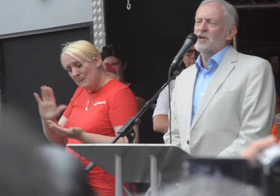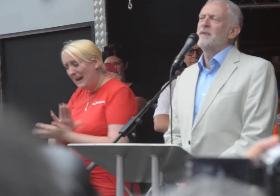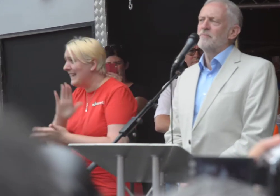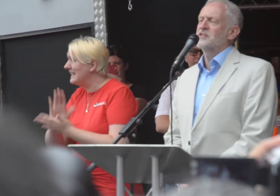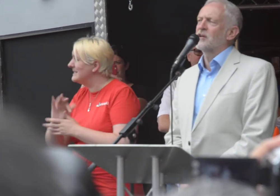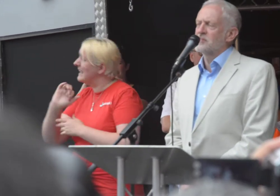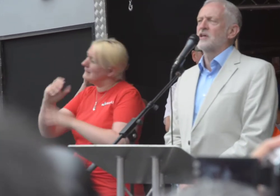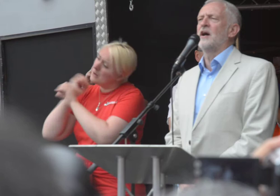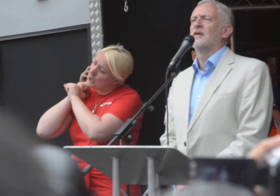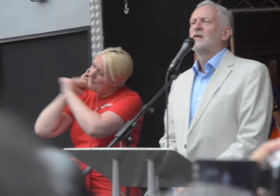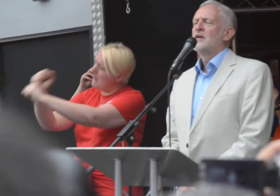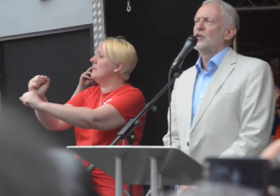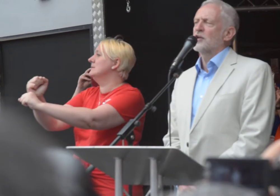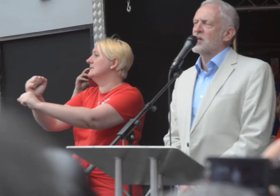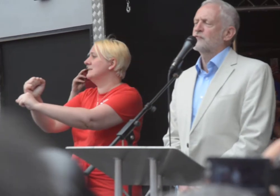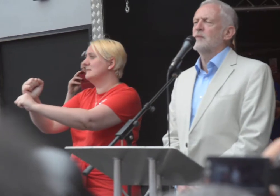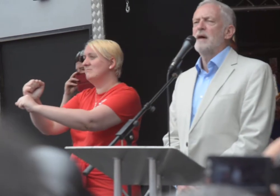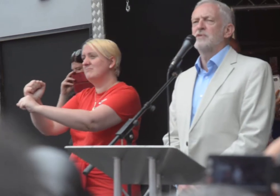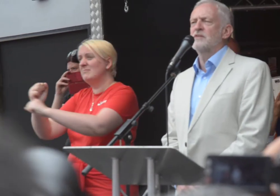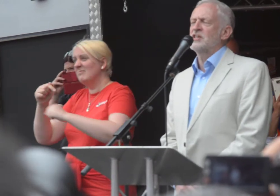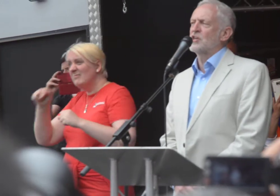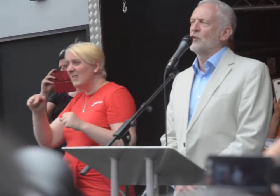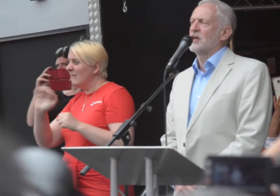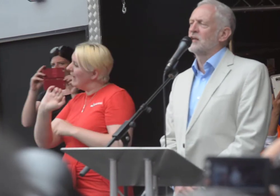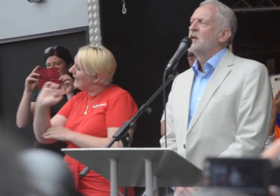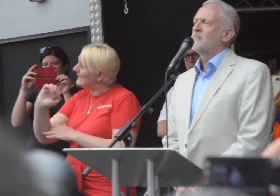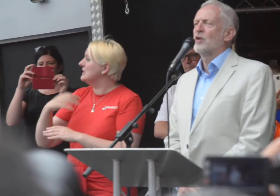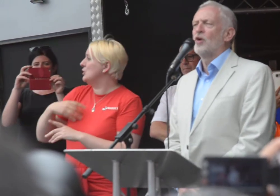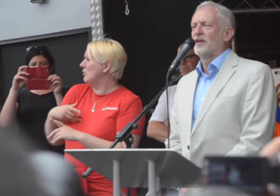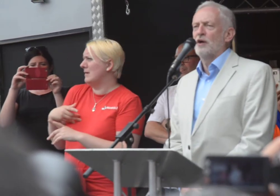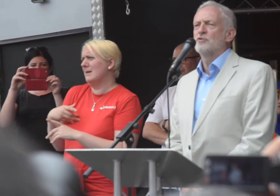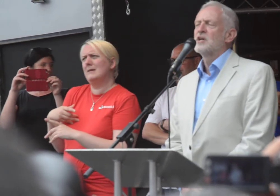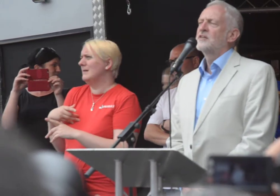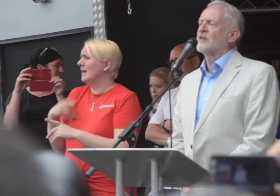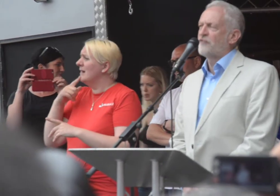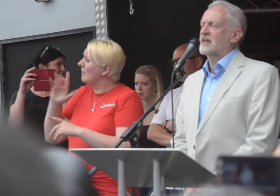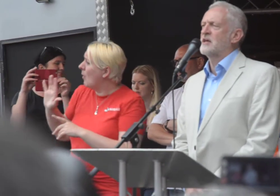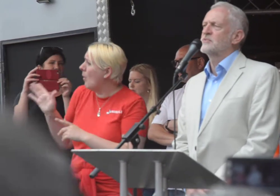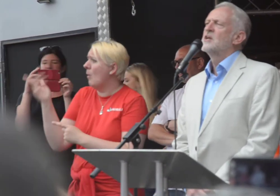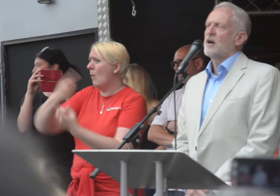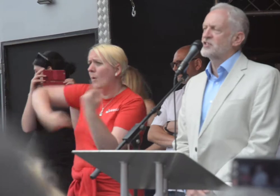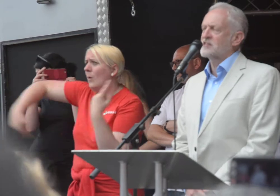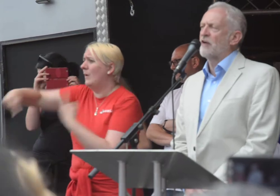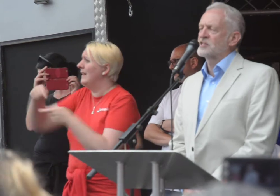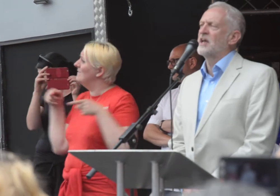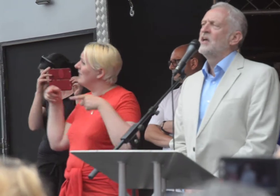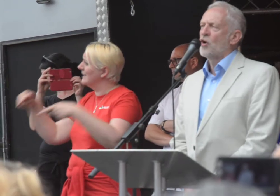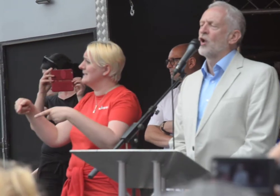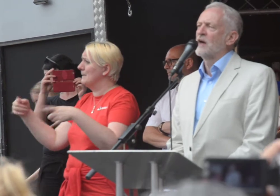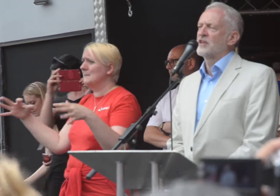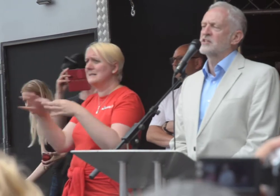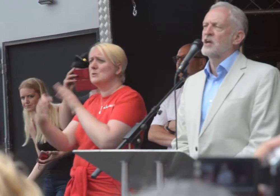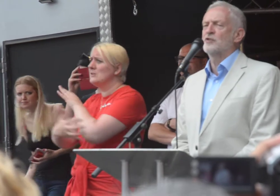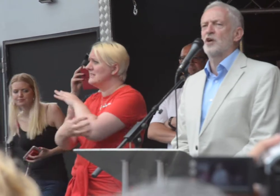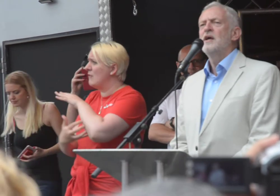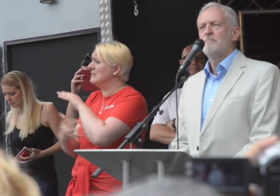deep commitment and concern, not just for the members of his union, but all those that are victims of austerity all